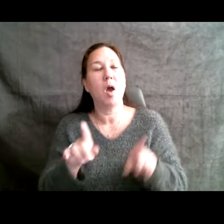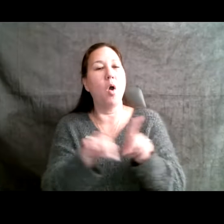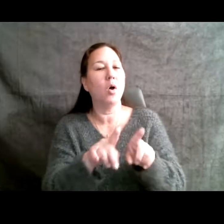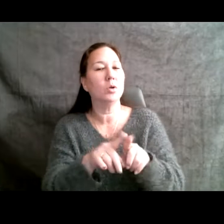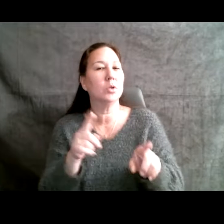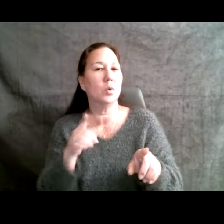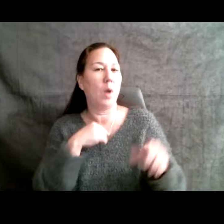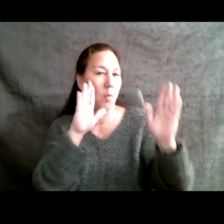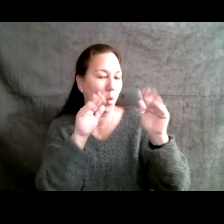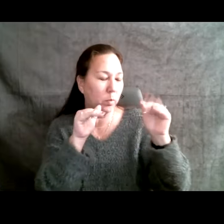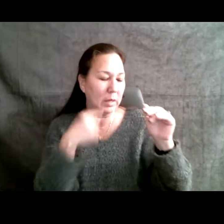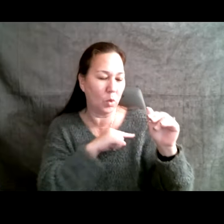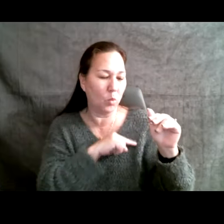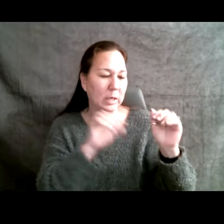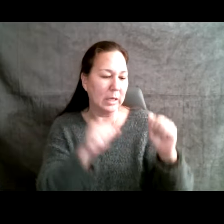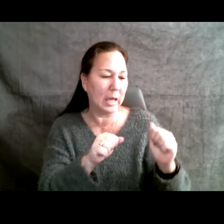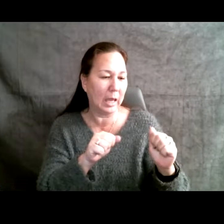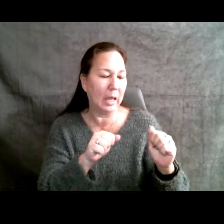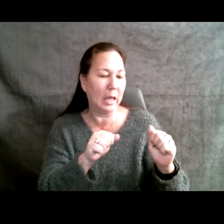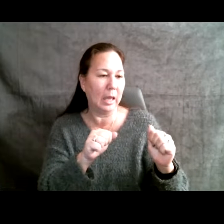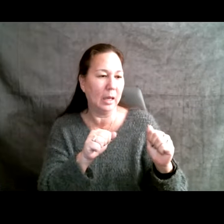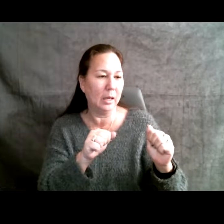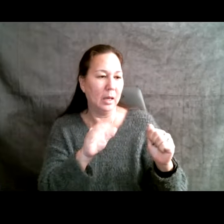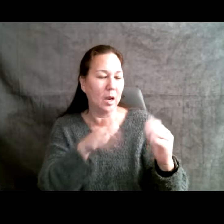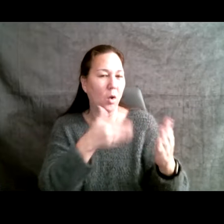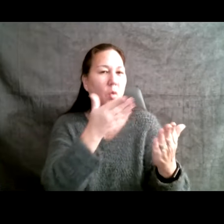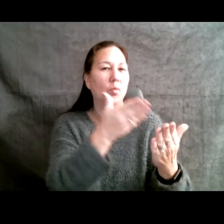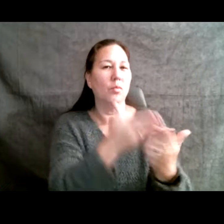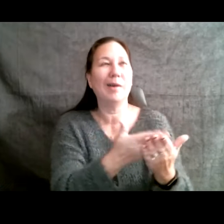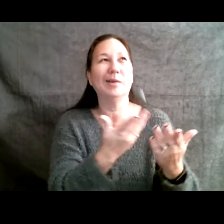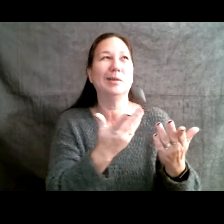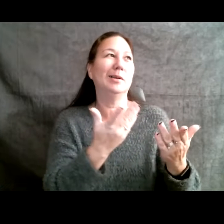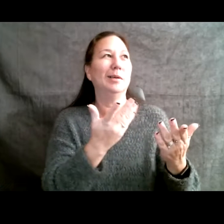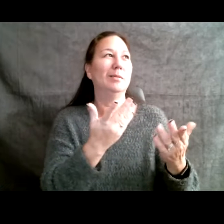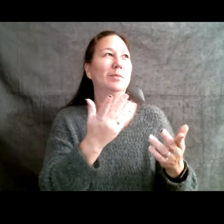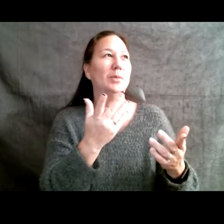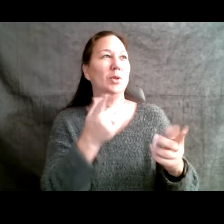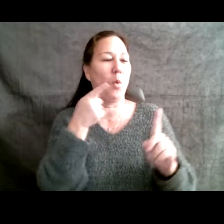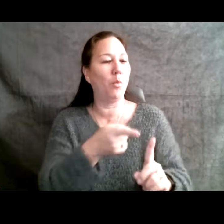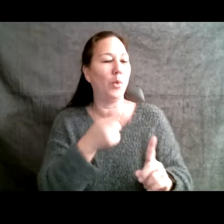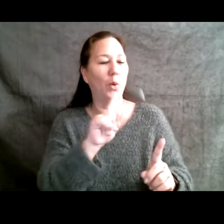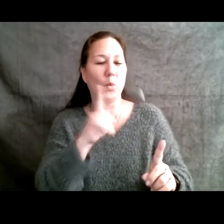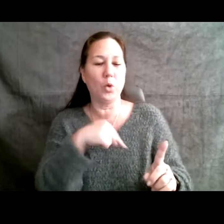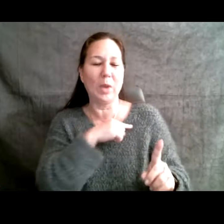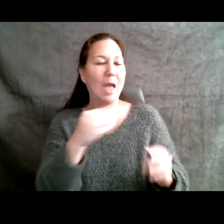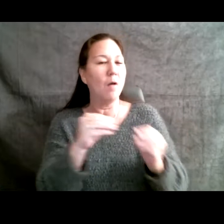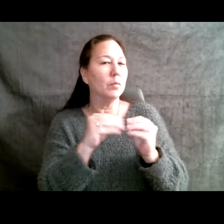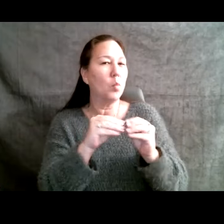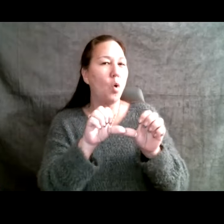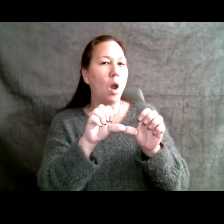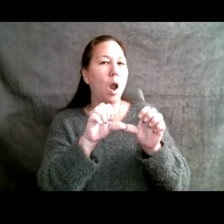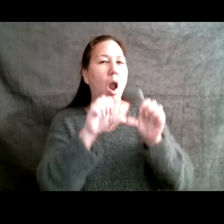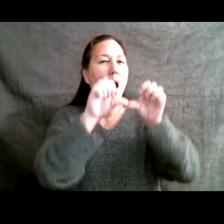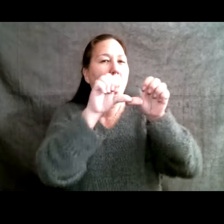we can make it more concrete for everyone too, so we can identify very specifically where this is